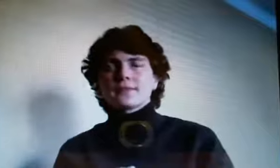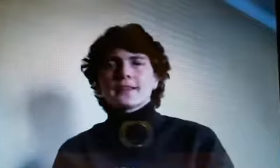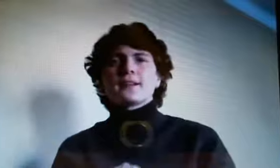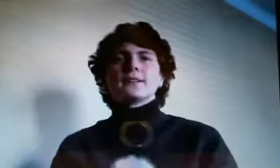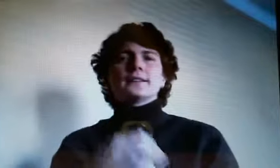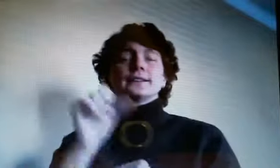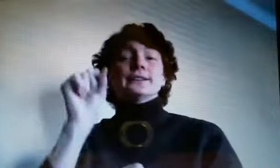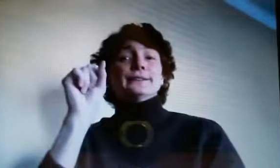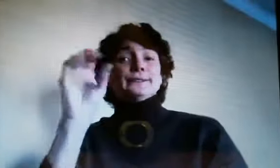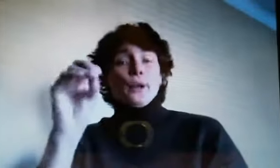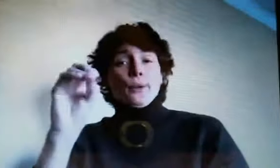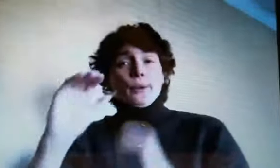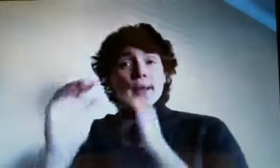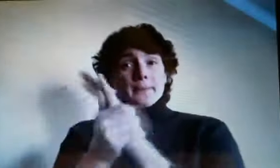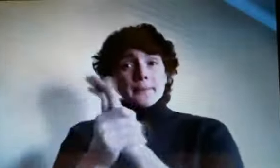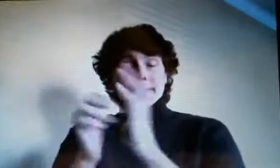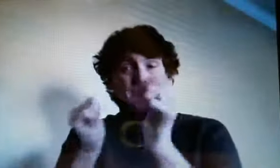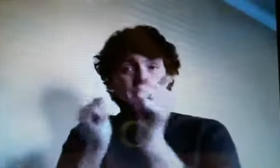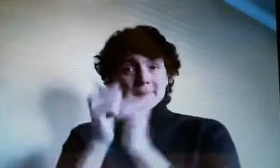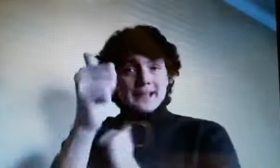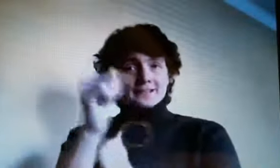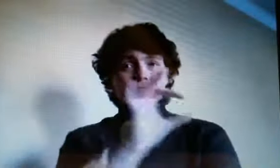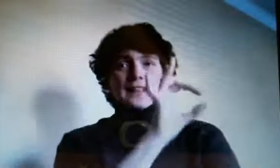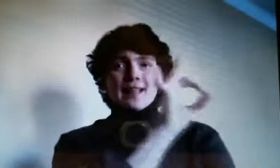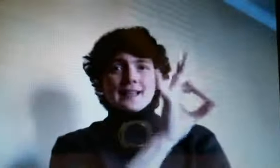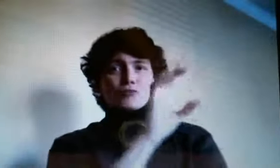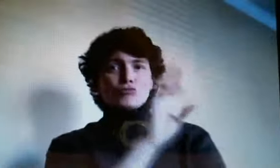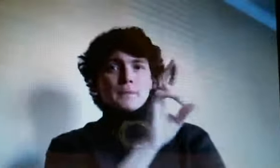It should be equal parts, but however, it's not.